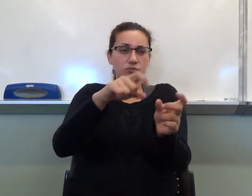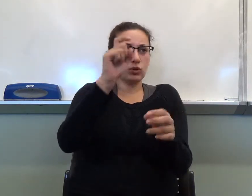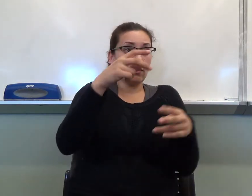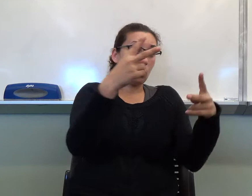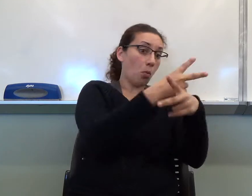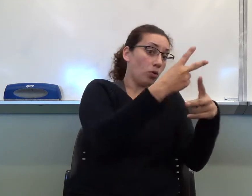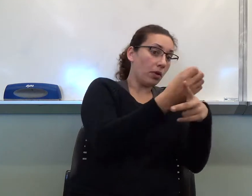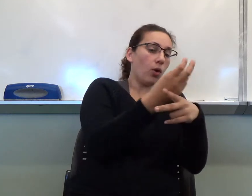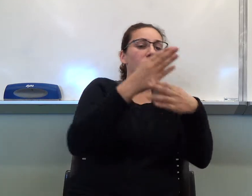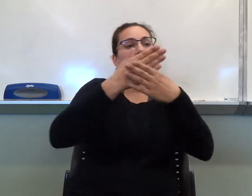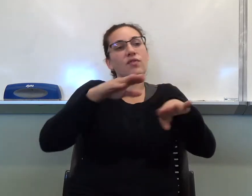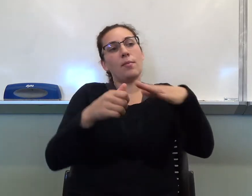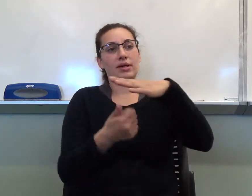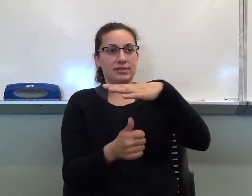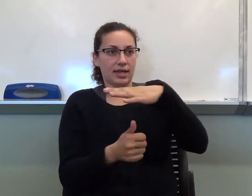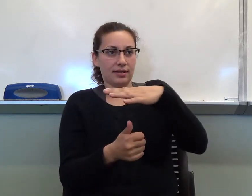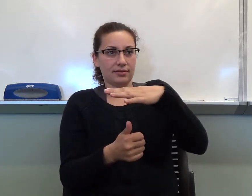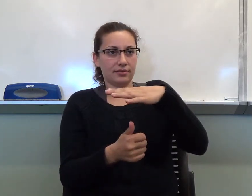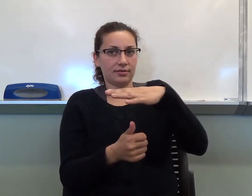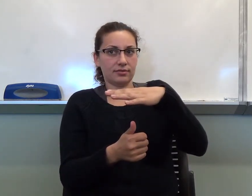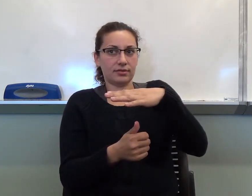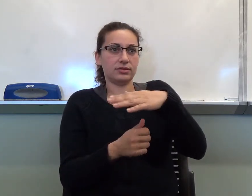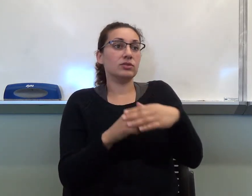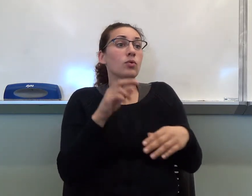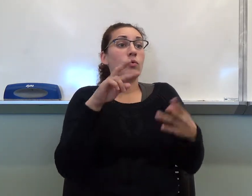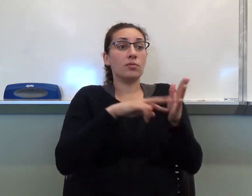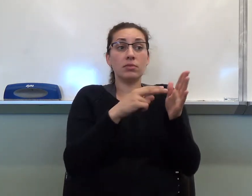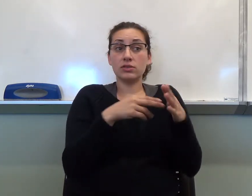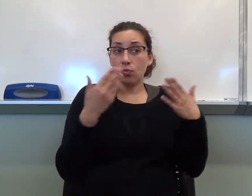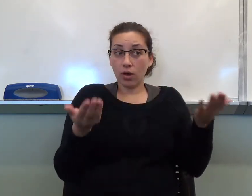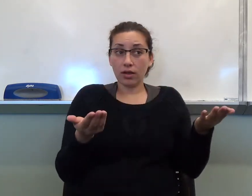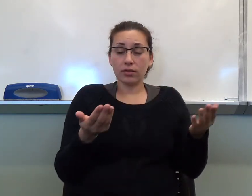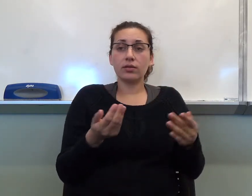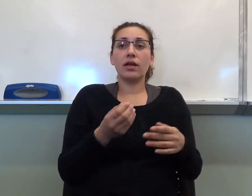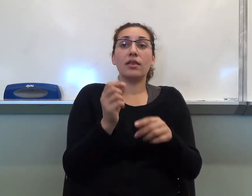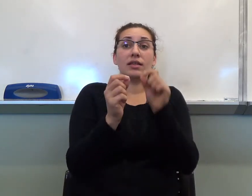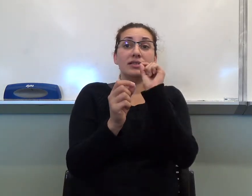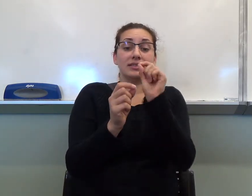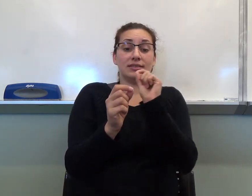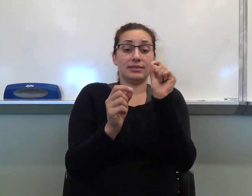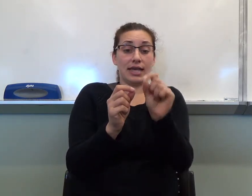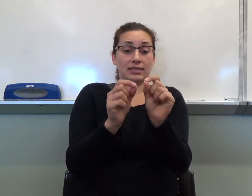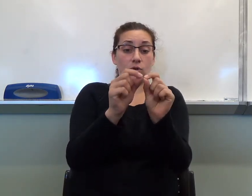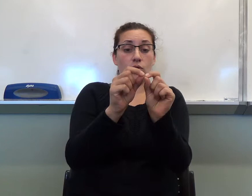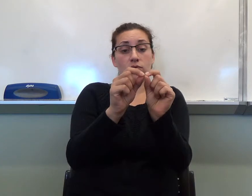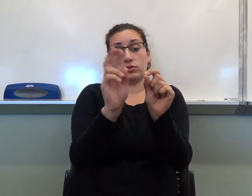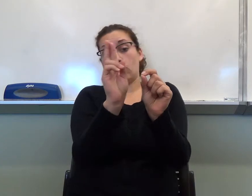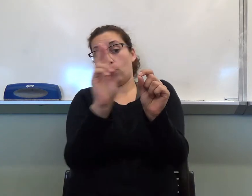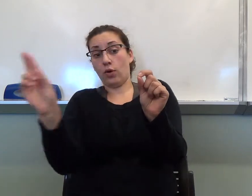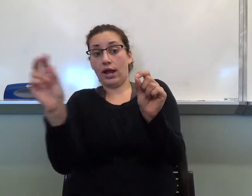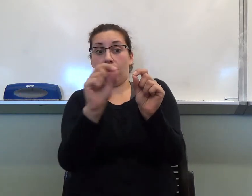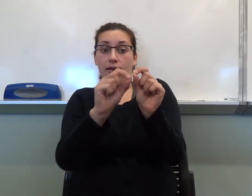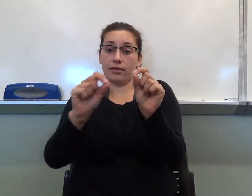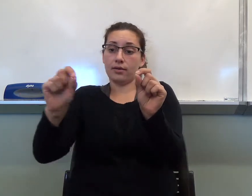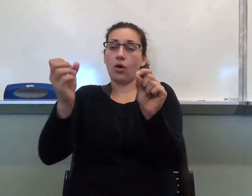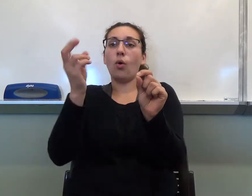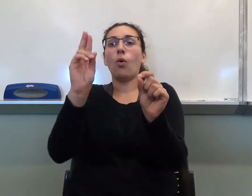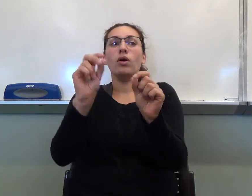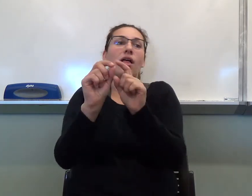of taking your decimal point either to the right or the left. Okay? So we go up here, and we say, I'm going to start at